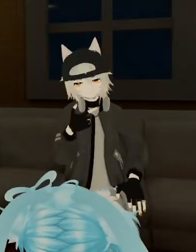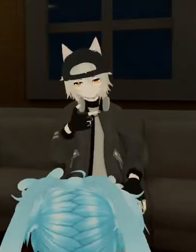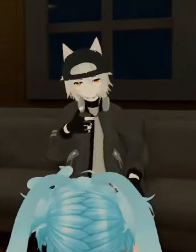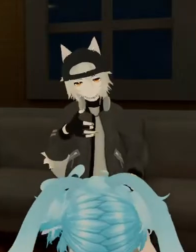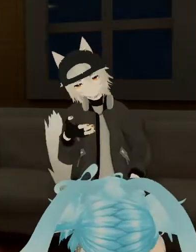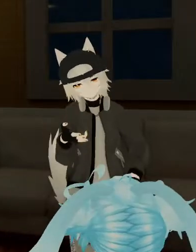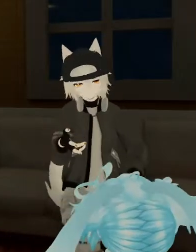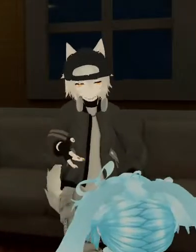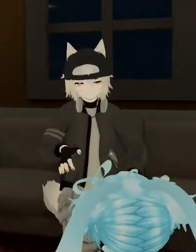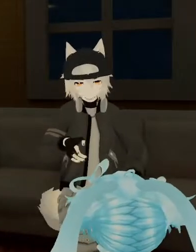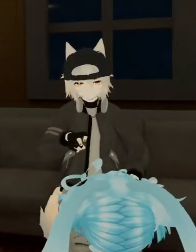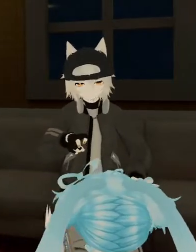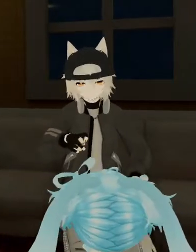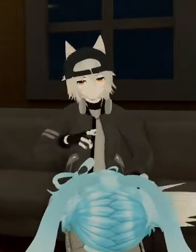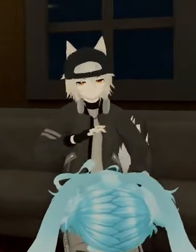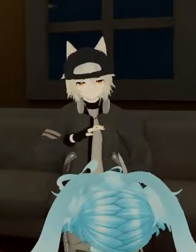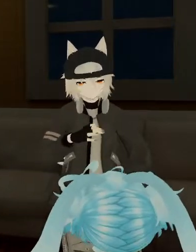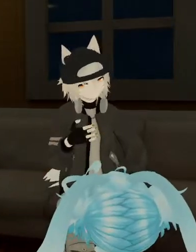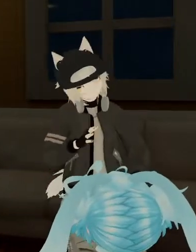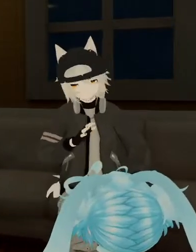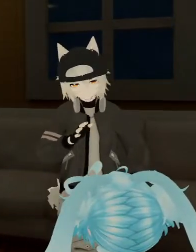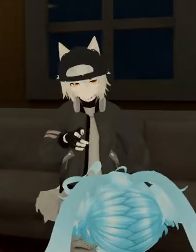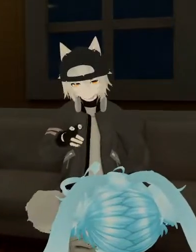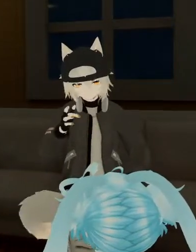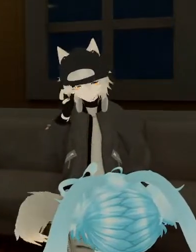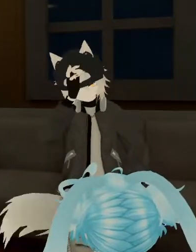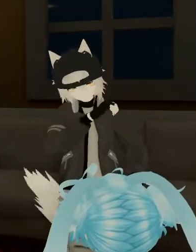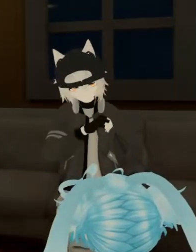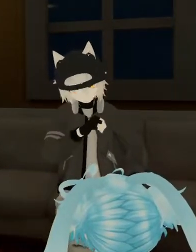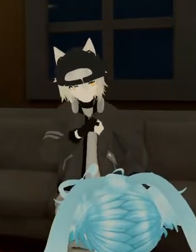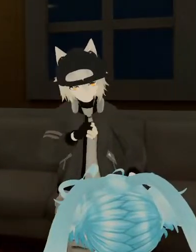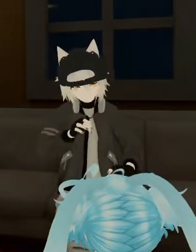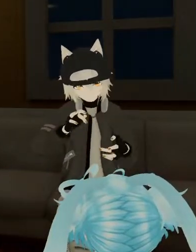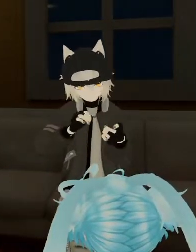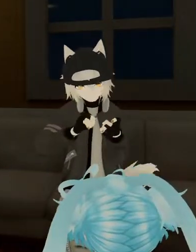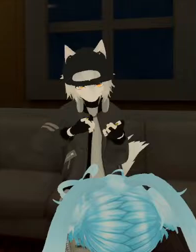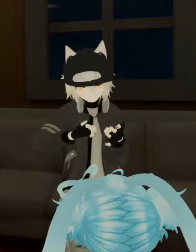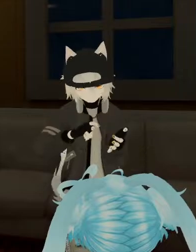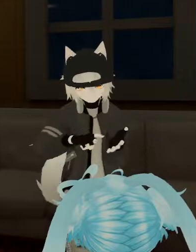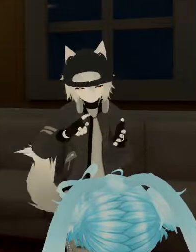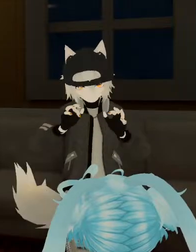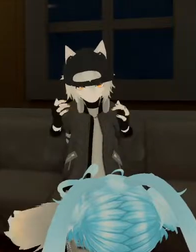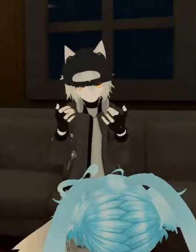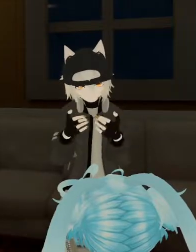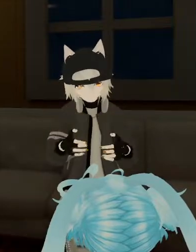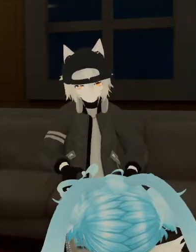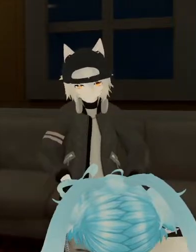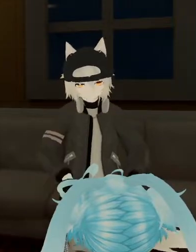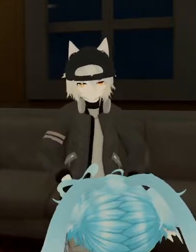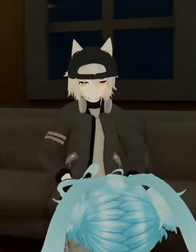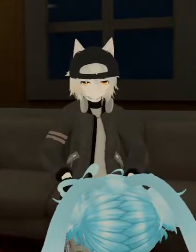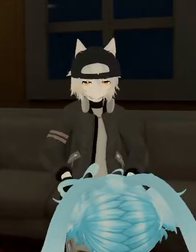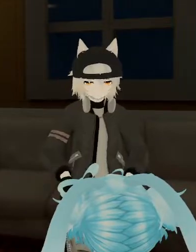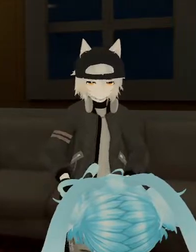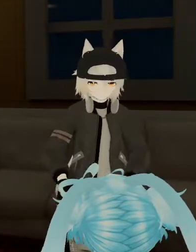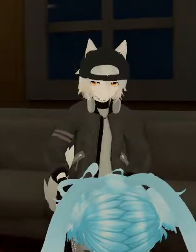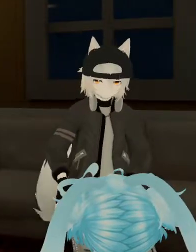Yeah. Also, I missed the first 5 minutes Bad, of bad. explanation It's a because closed hand audio like issues. this. Happy. Close one. Yeah. So bad is